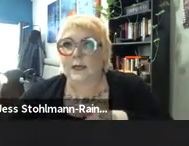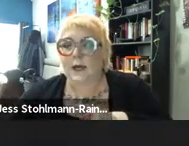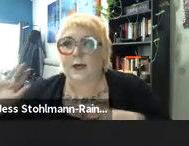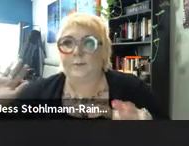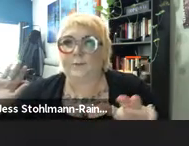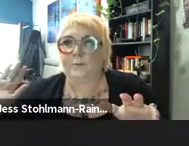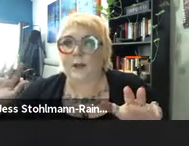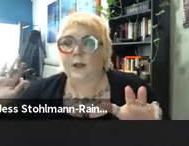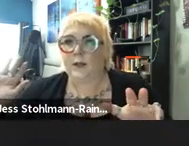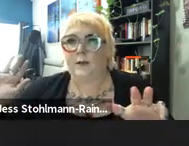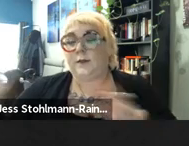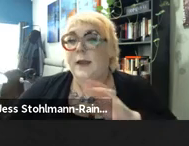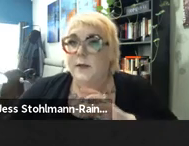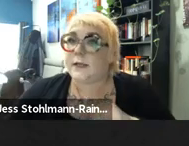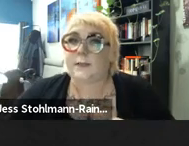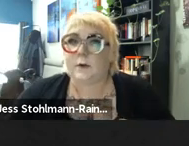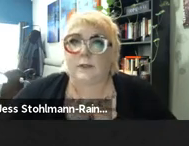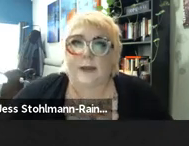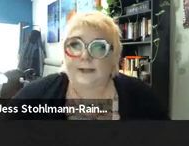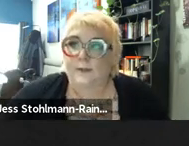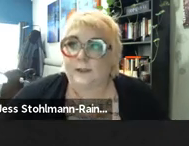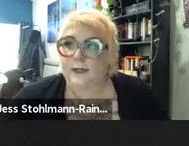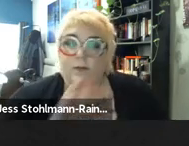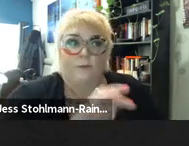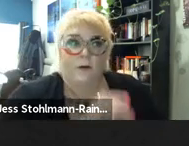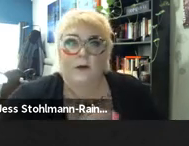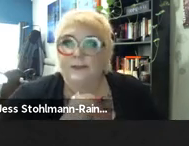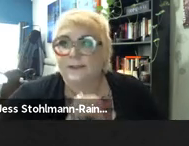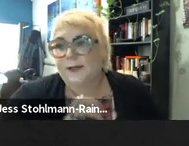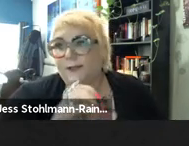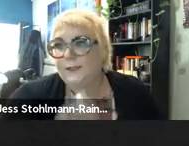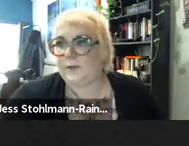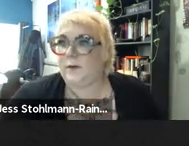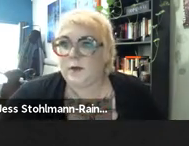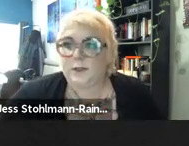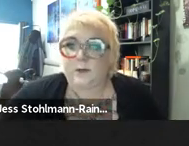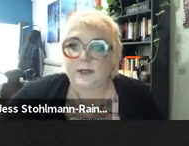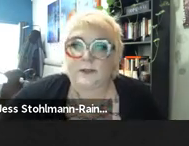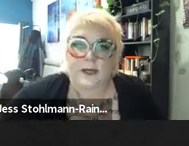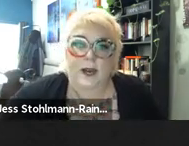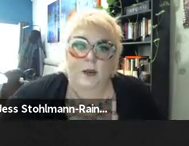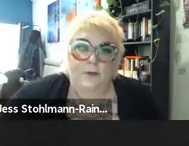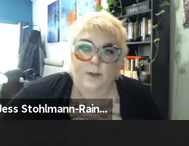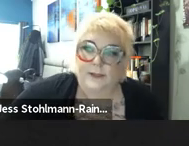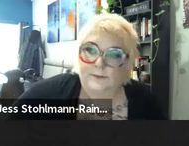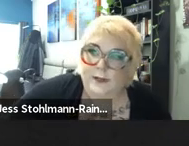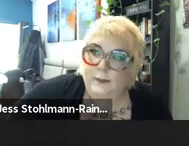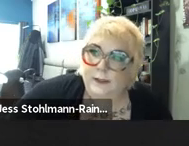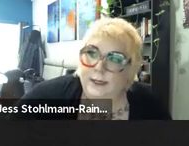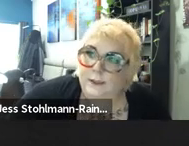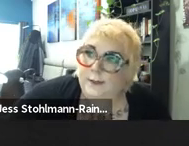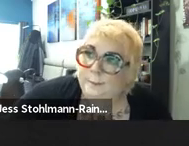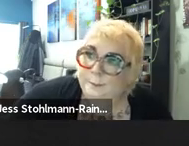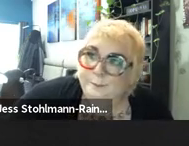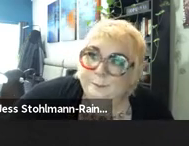the um the likelihood that someone will die by suicide so our program is designed to to reduce the negative impact of